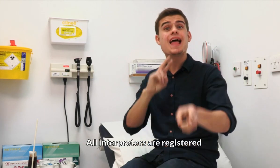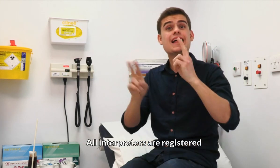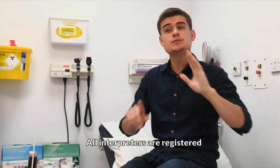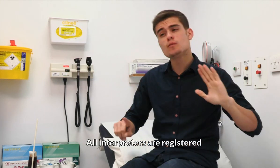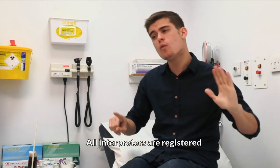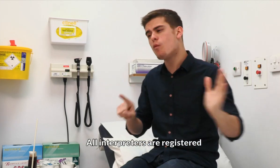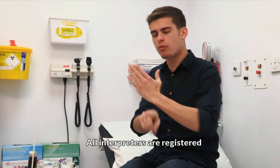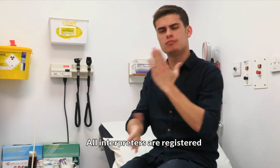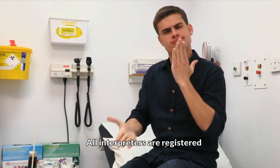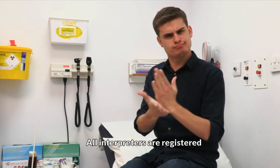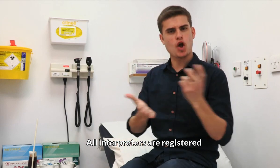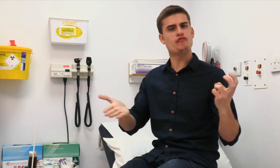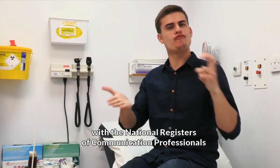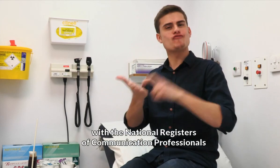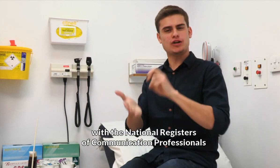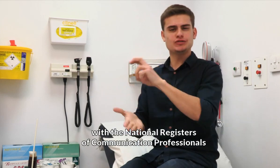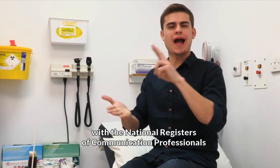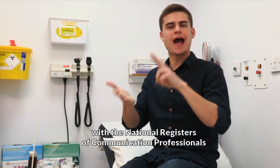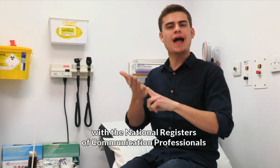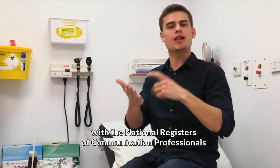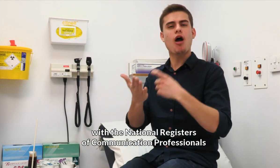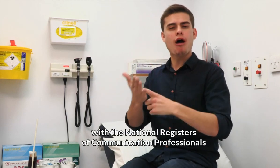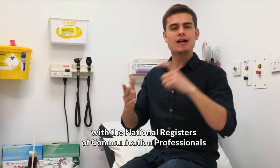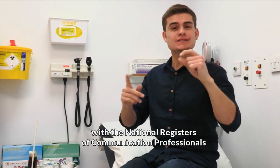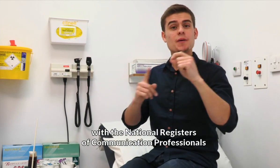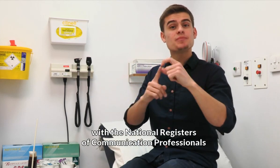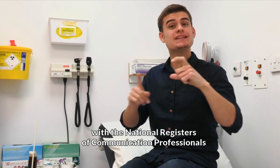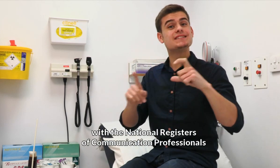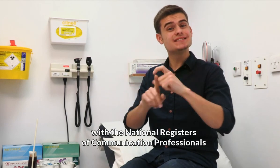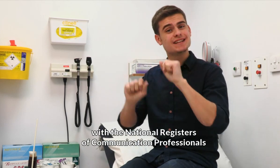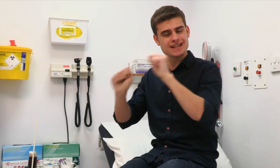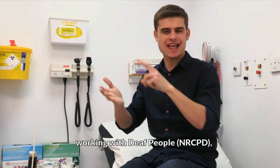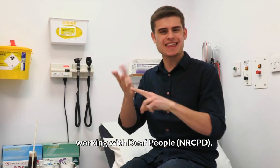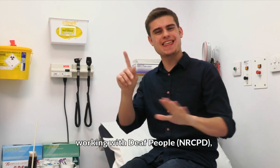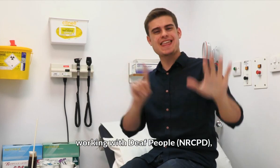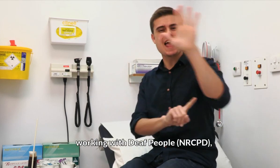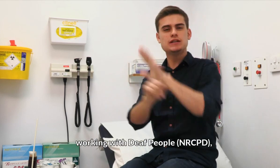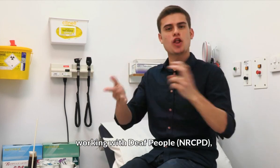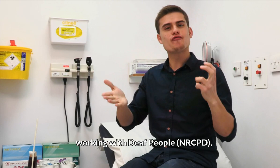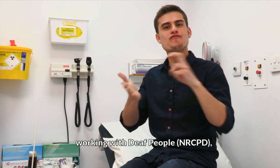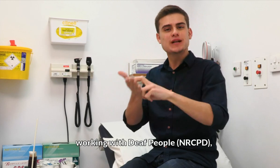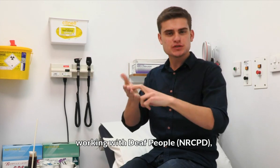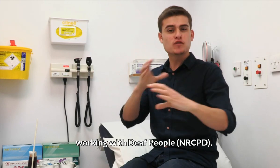All interpreters are registered with the National Registers of Communication Professionals working with deaf people,